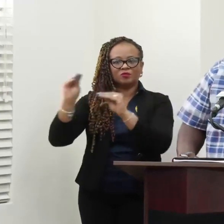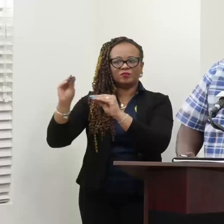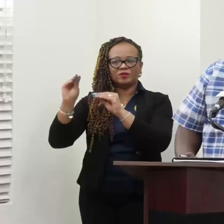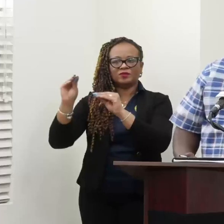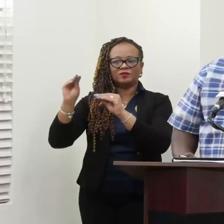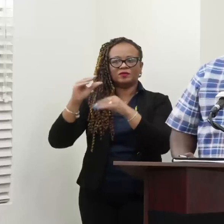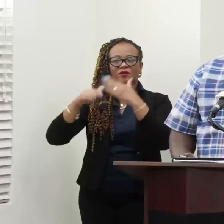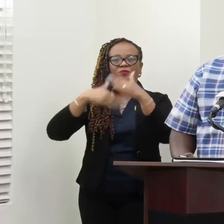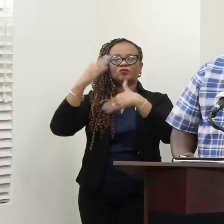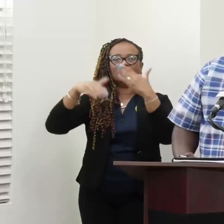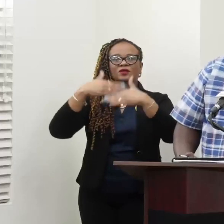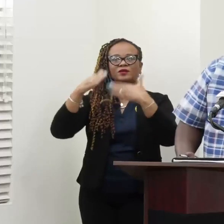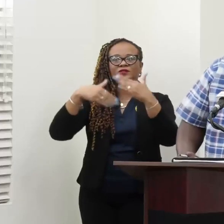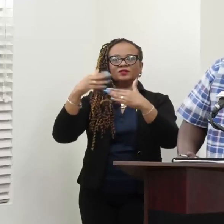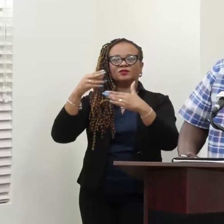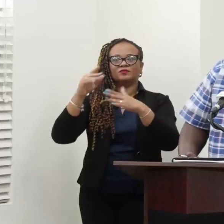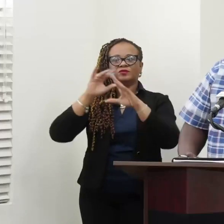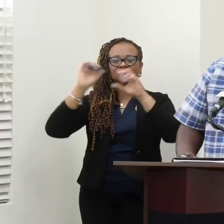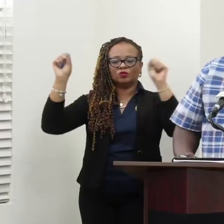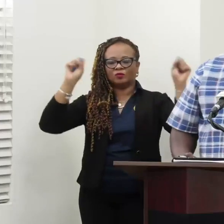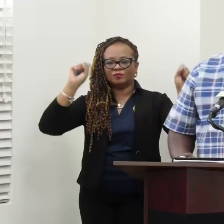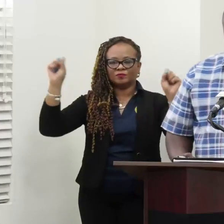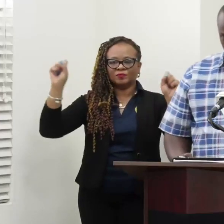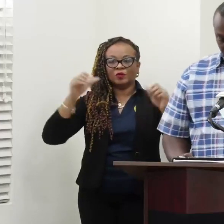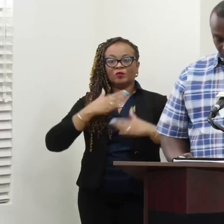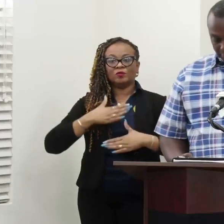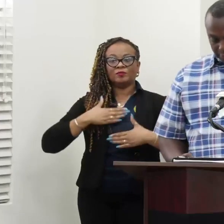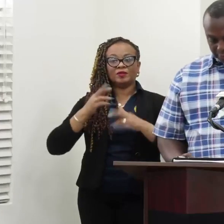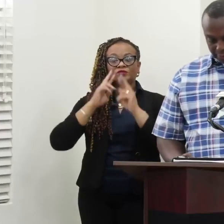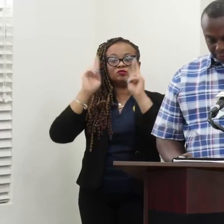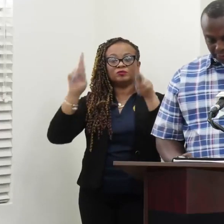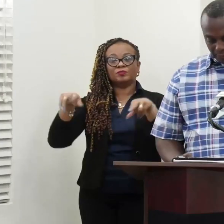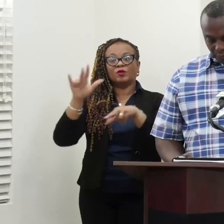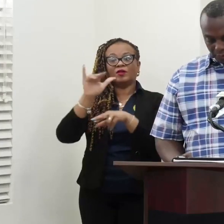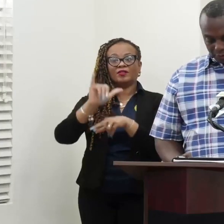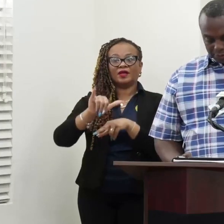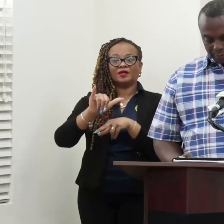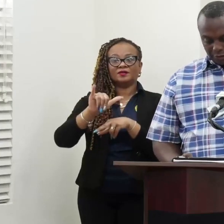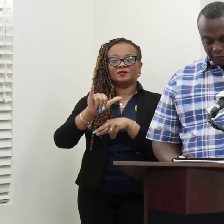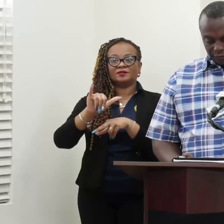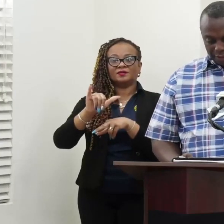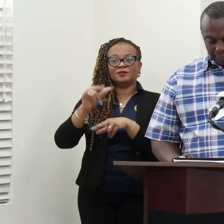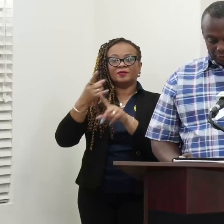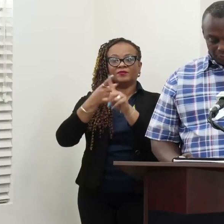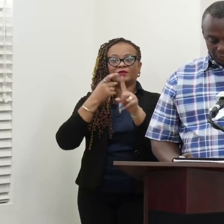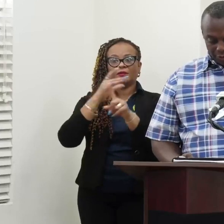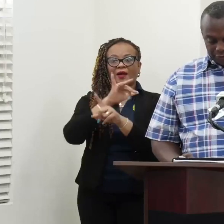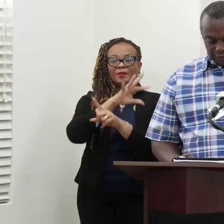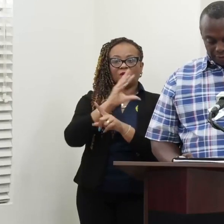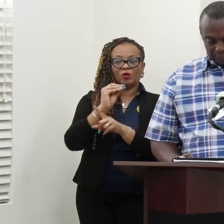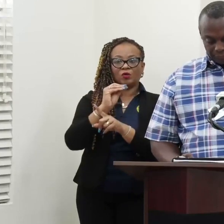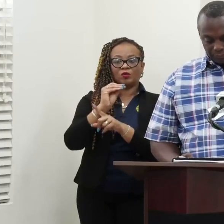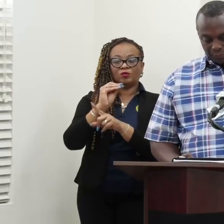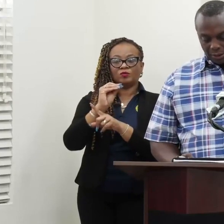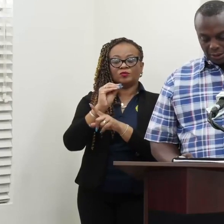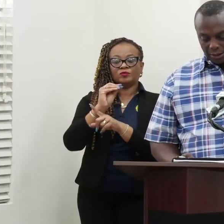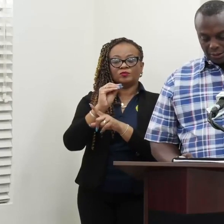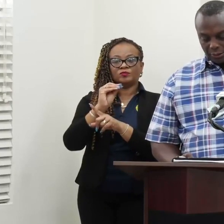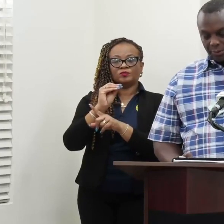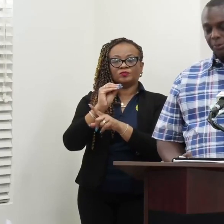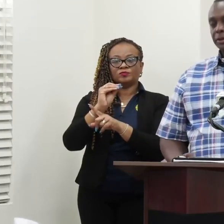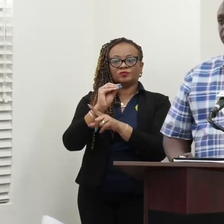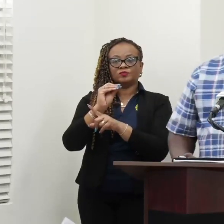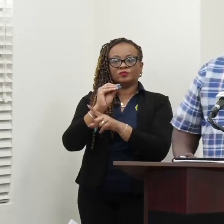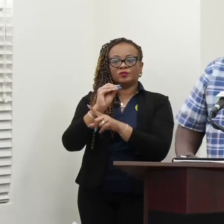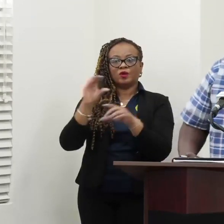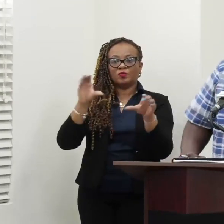the progress of Nicole, and we are pleased to report that reports coming out of Abaco thus far,